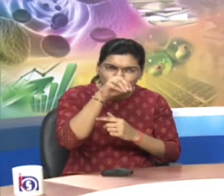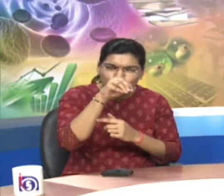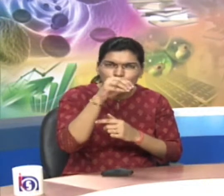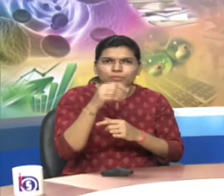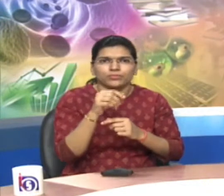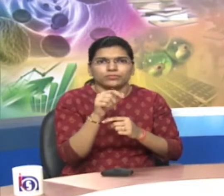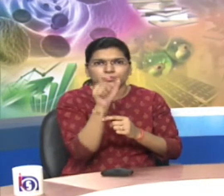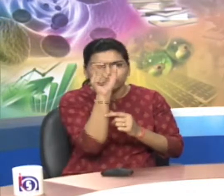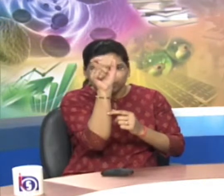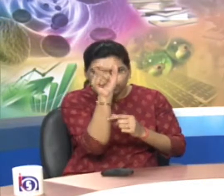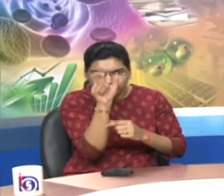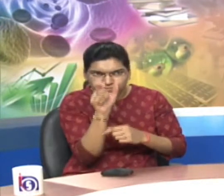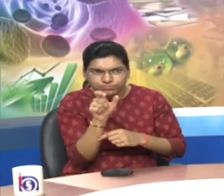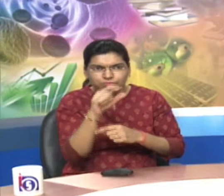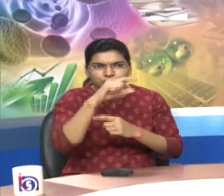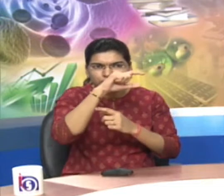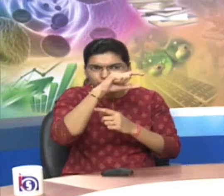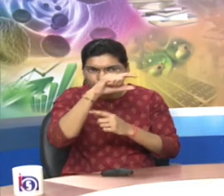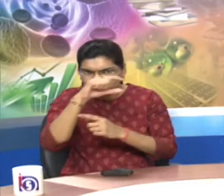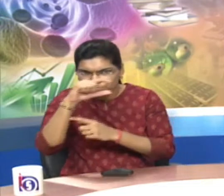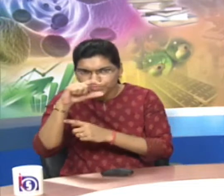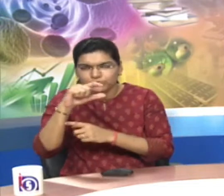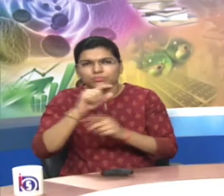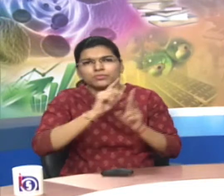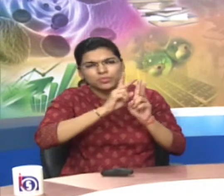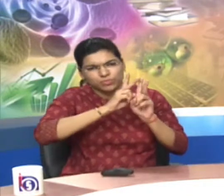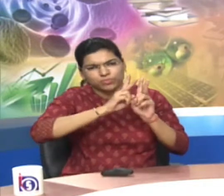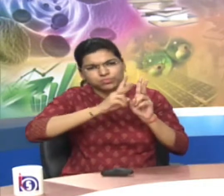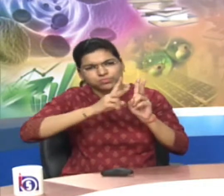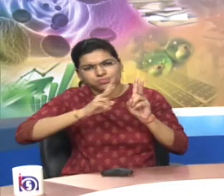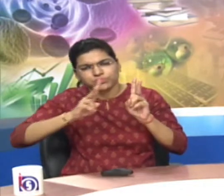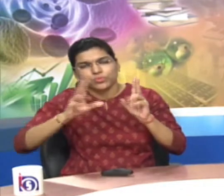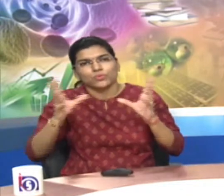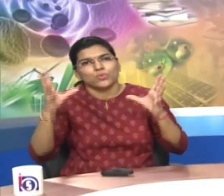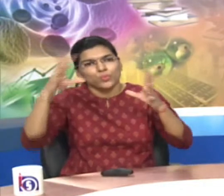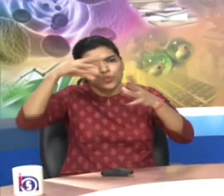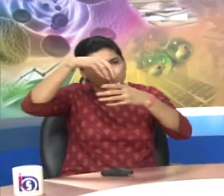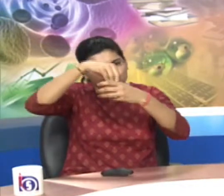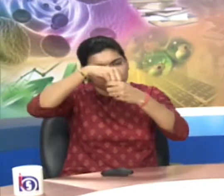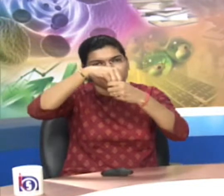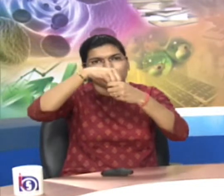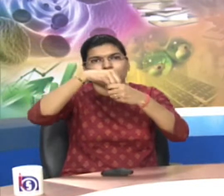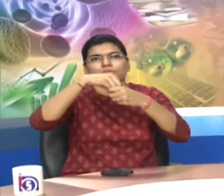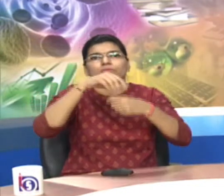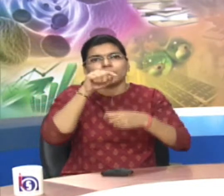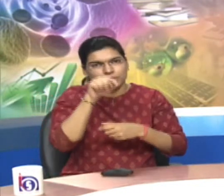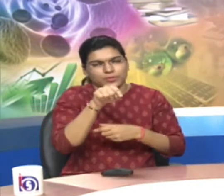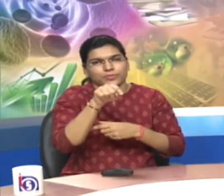options to make our work more beautiful, more polished.